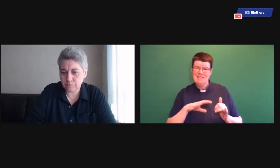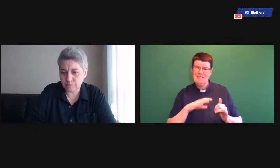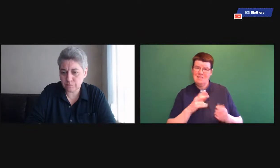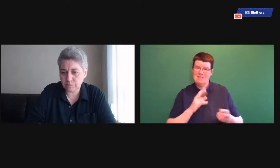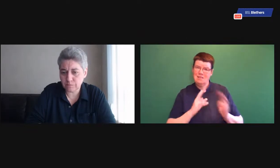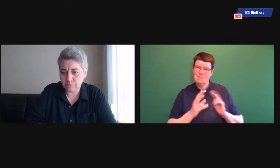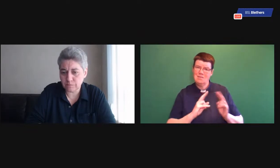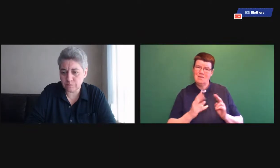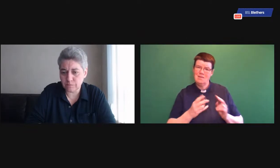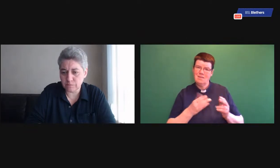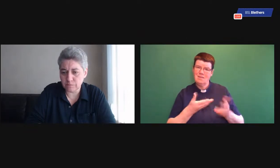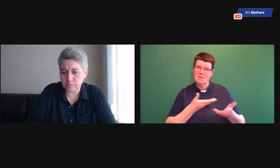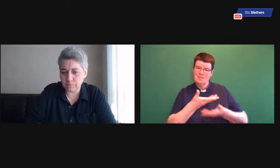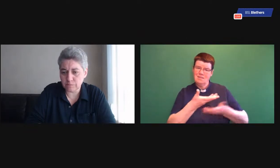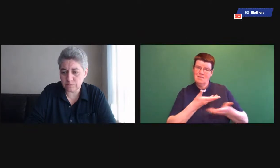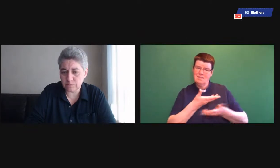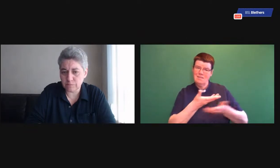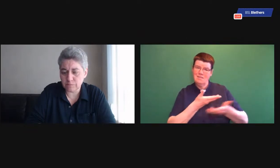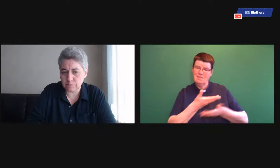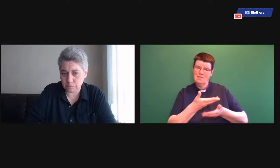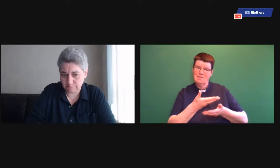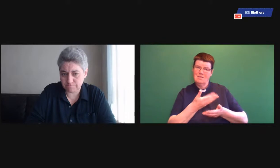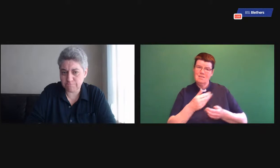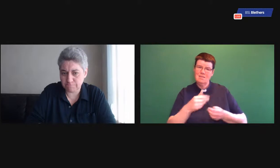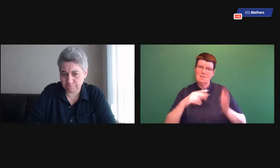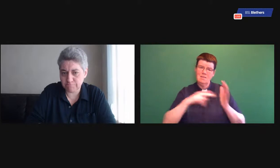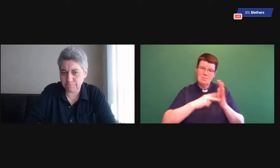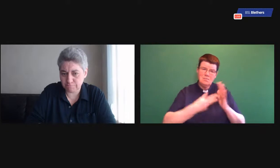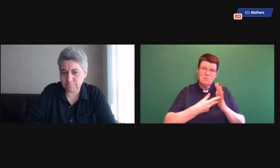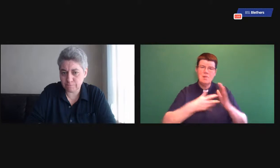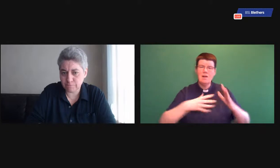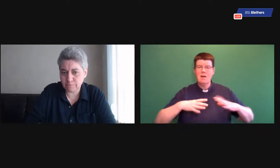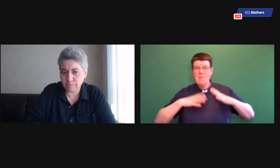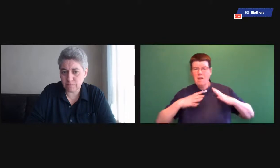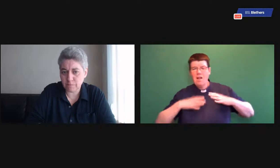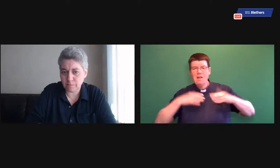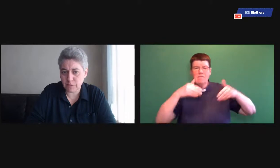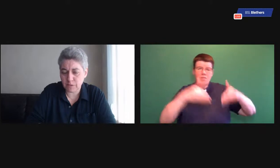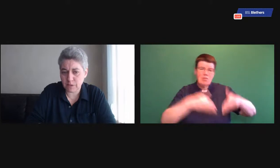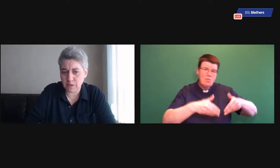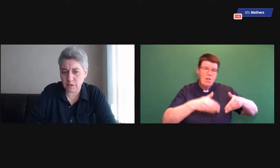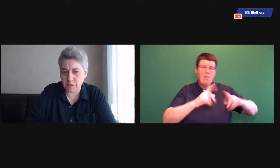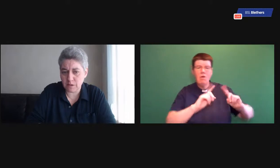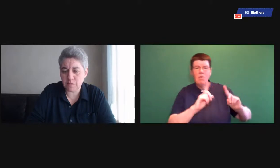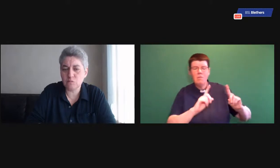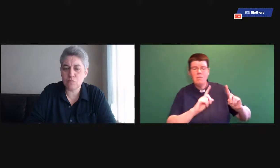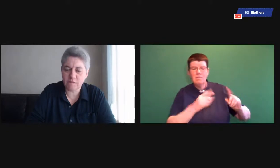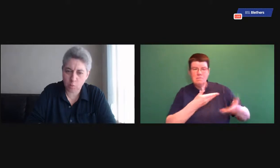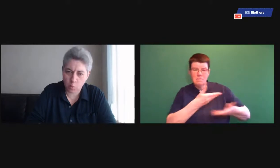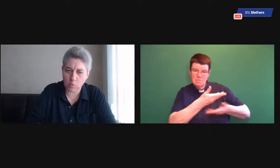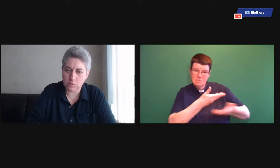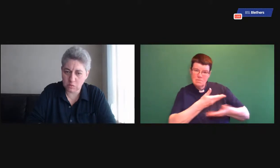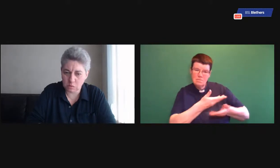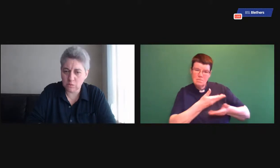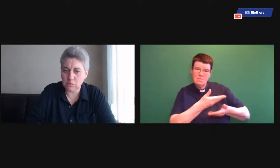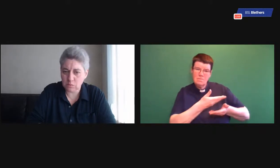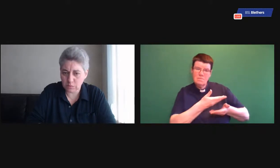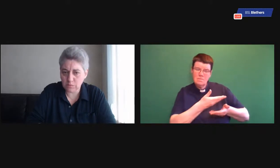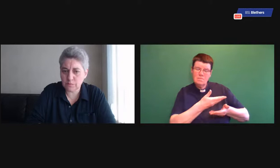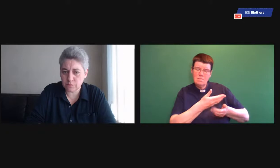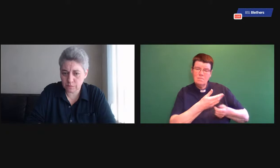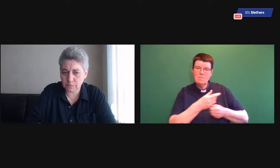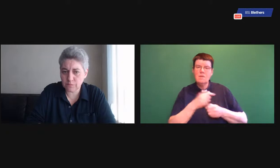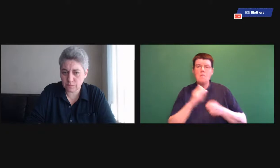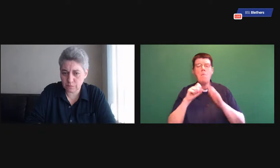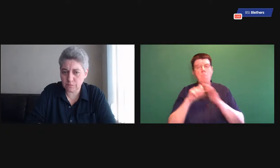So sometimes we need an interpreter there because we want to make sure everybody's inclusive, and particularly in things